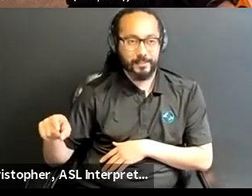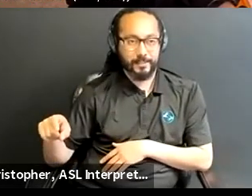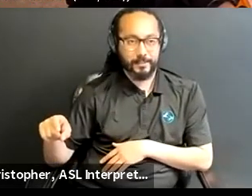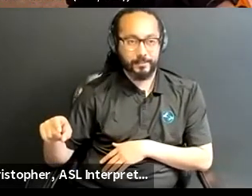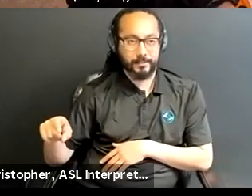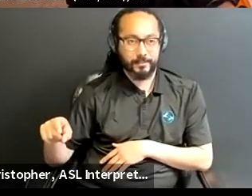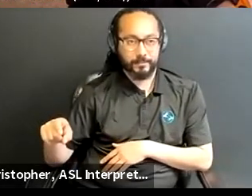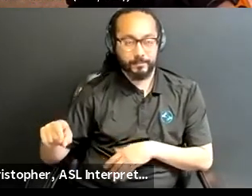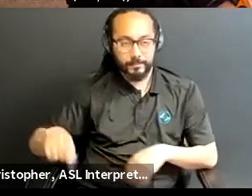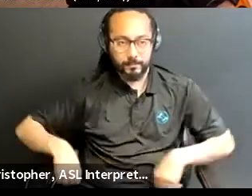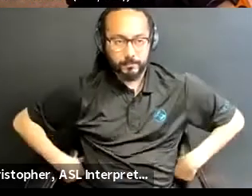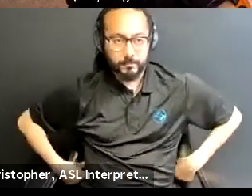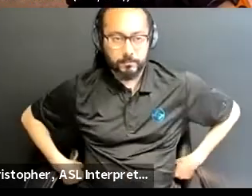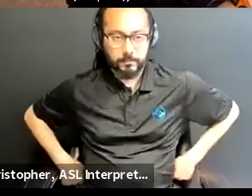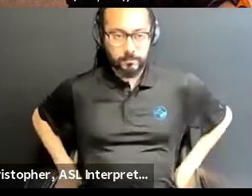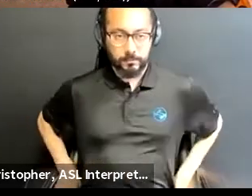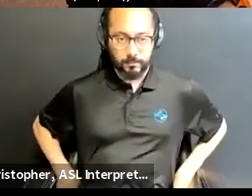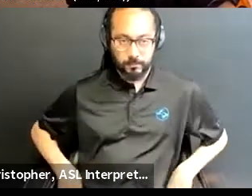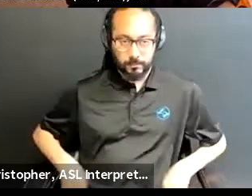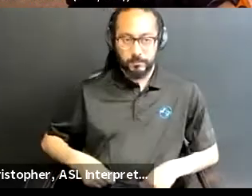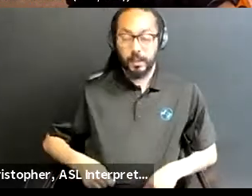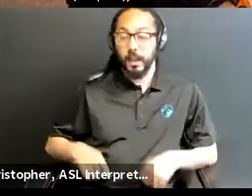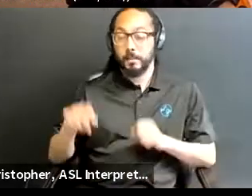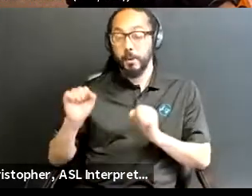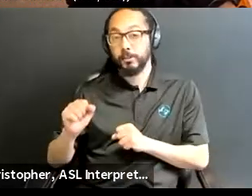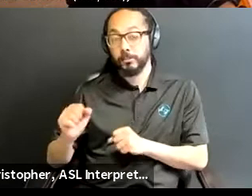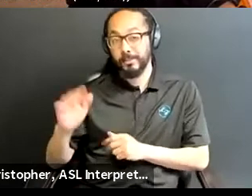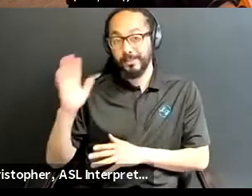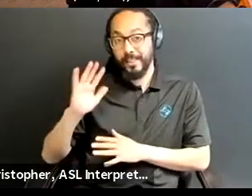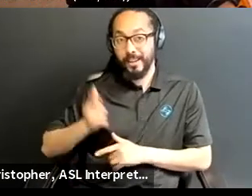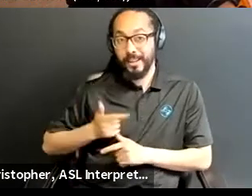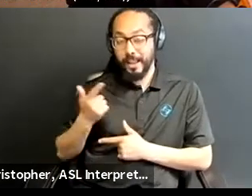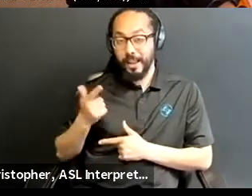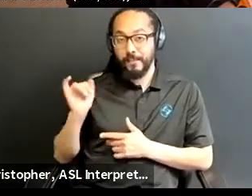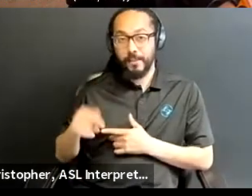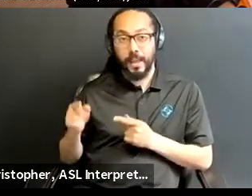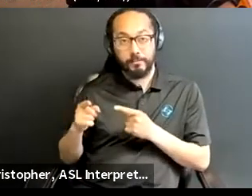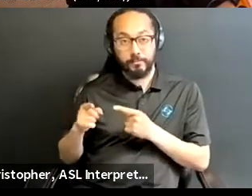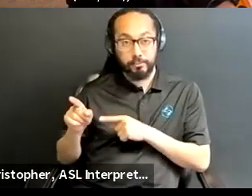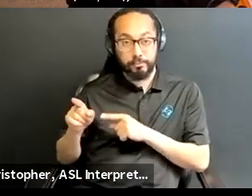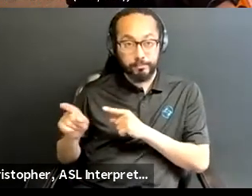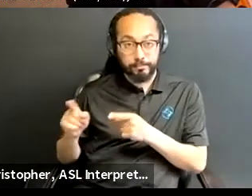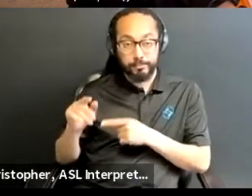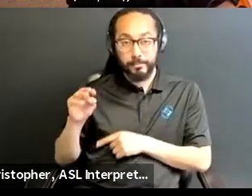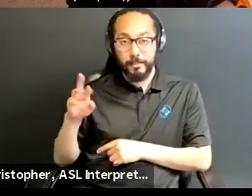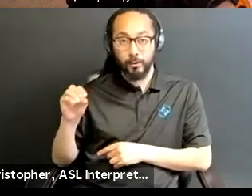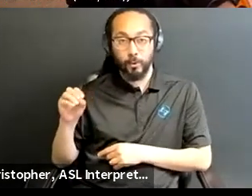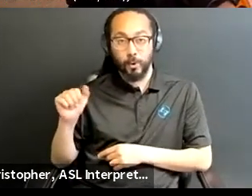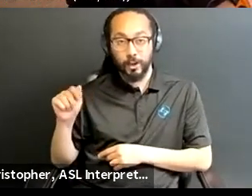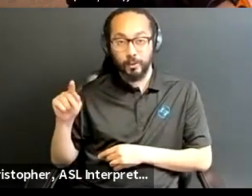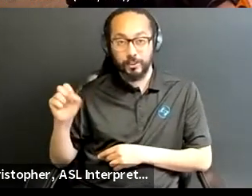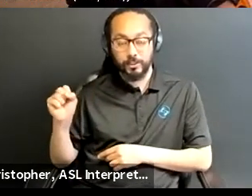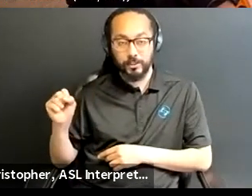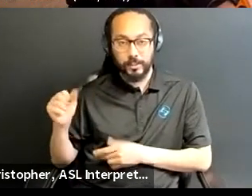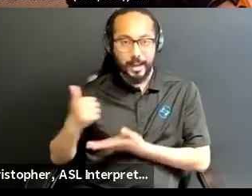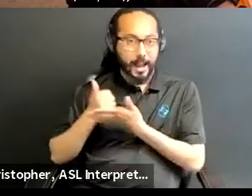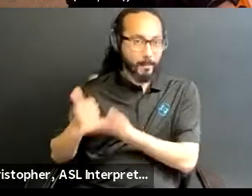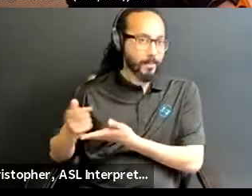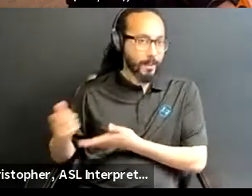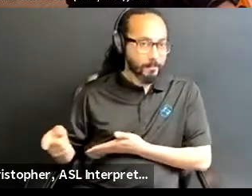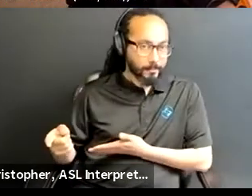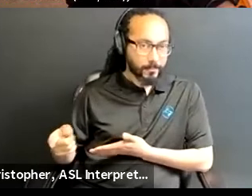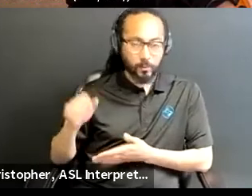previously in their life, probably those microaggressions is a way that has worked for them in some capacity or another, and that's why they're